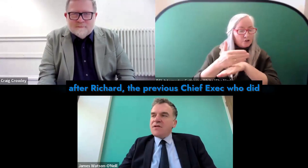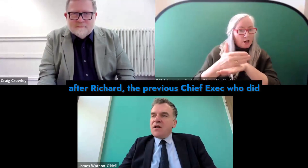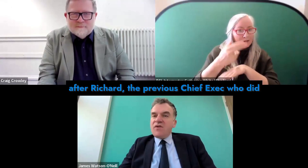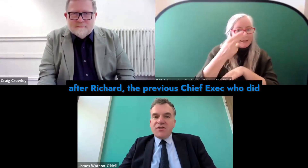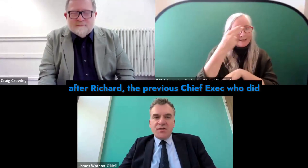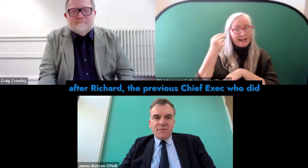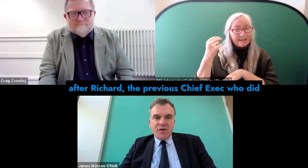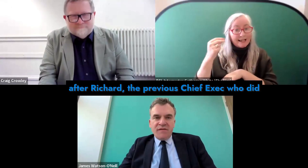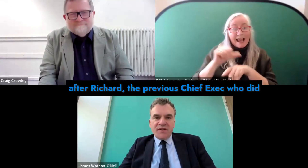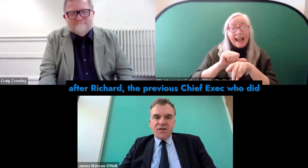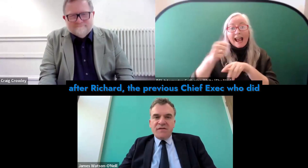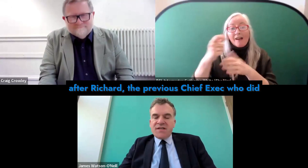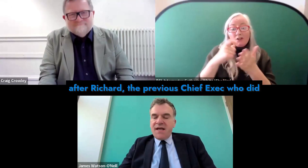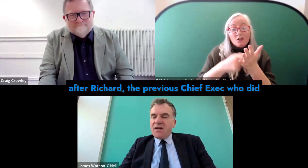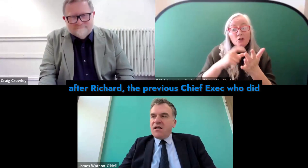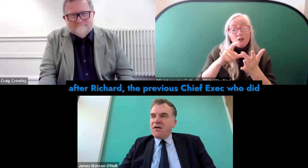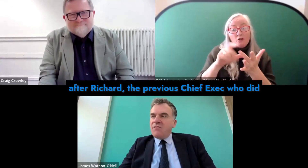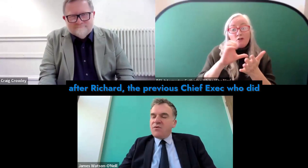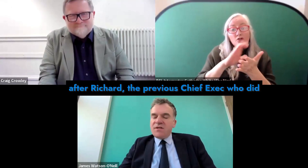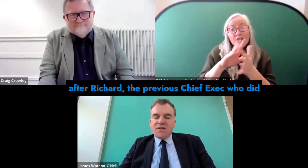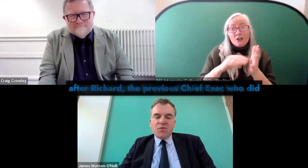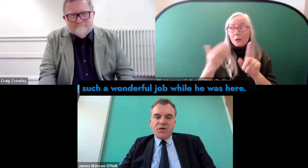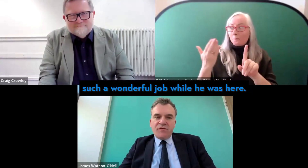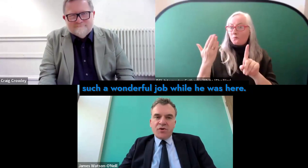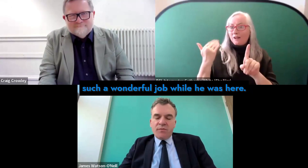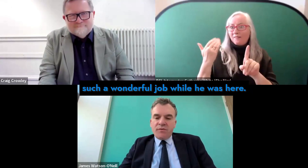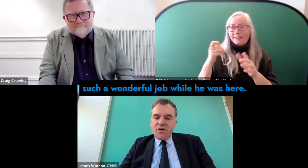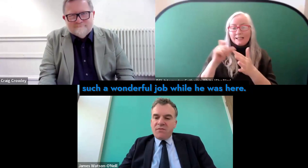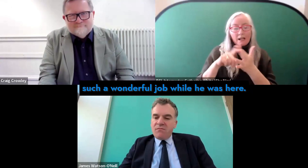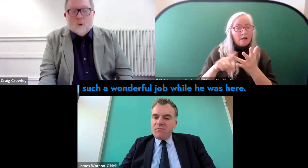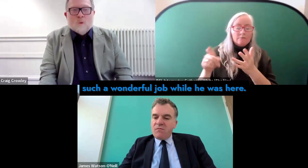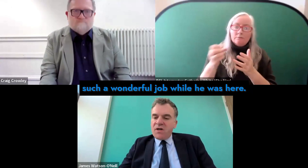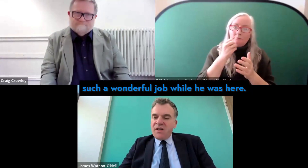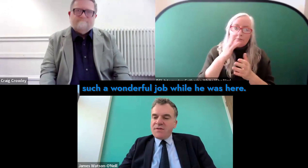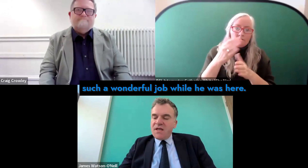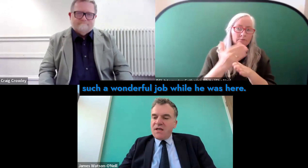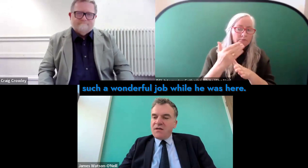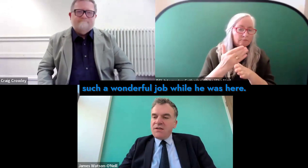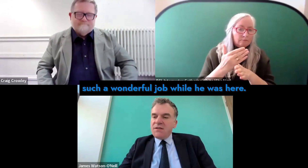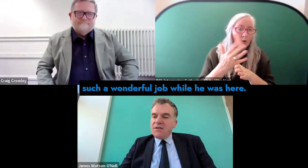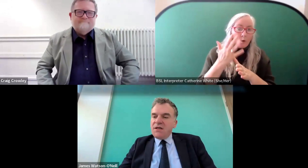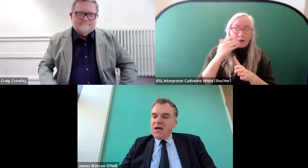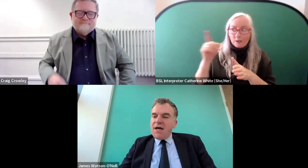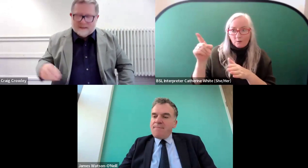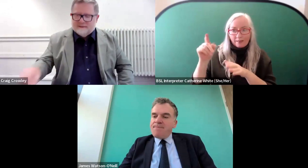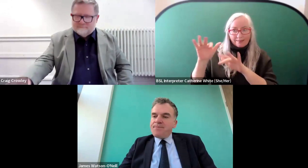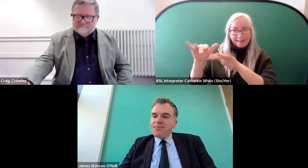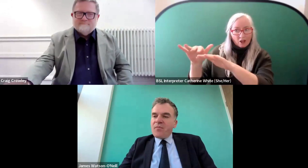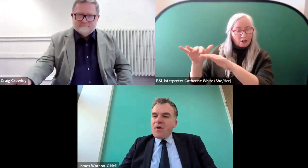come after Richard, the previous chief exec, who did such a wonderful job while he was here.